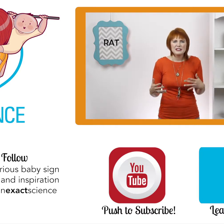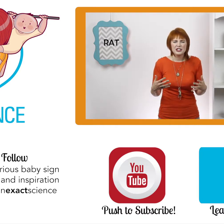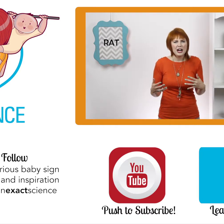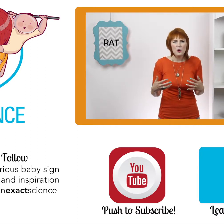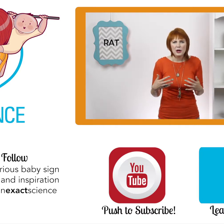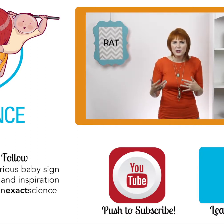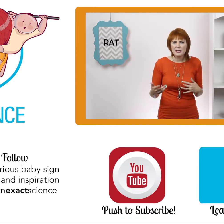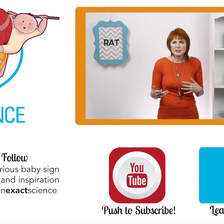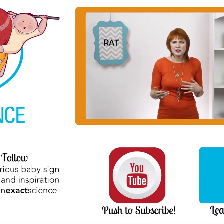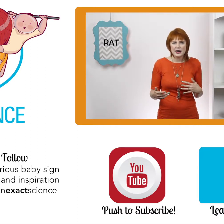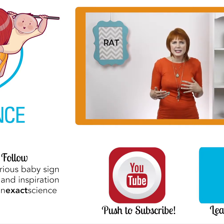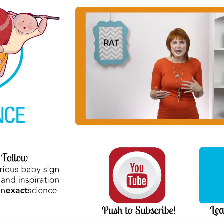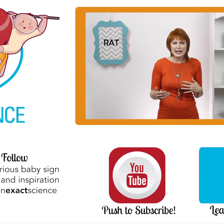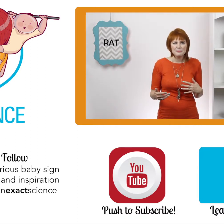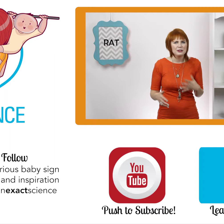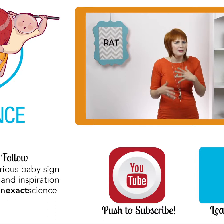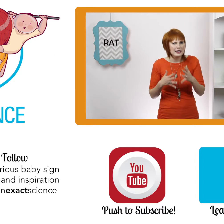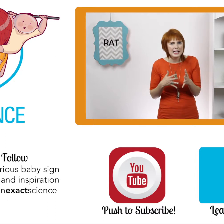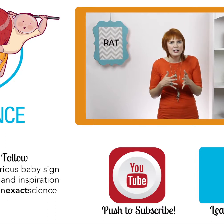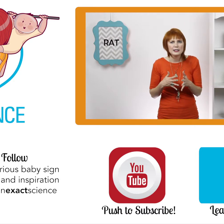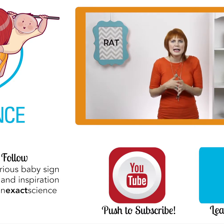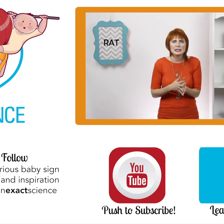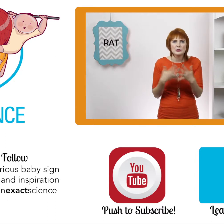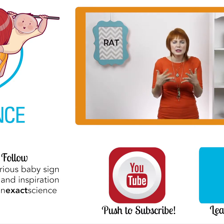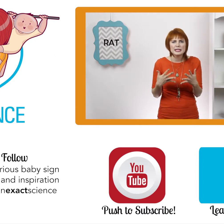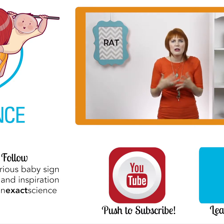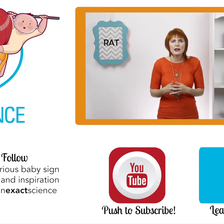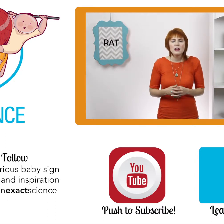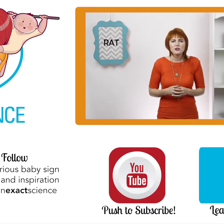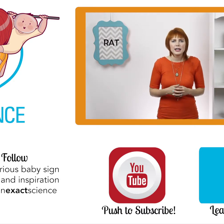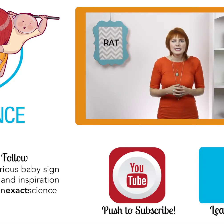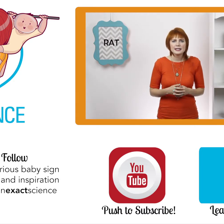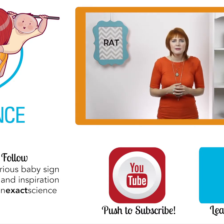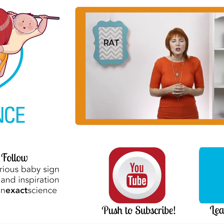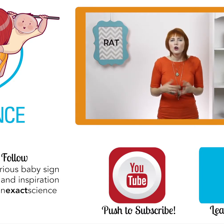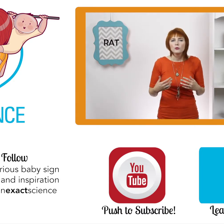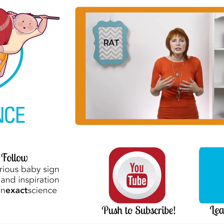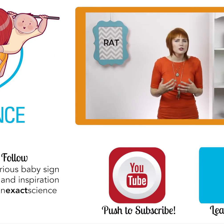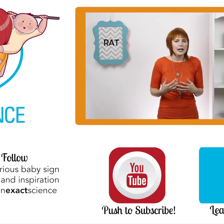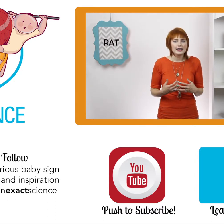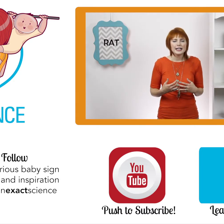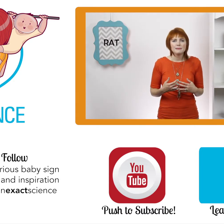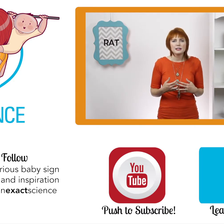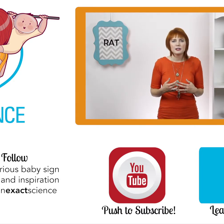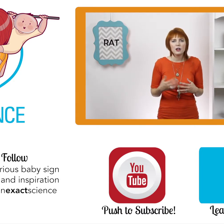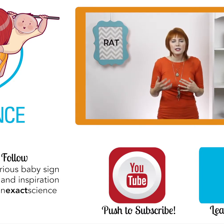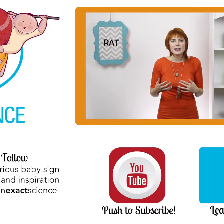really figure out what your baby's trying to sign but they're making eye contact and you can really tell they're trying to say something, really try to guess based on the context